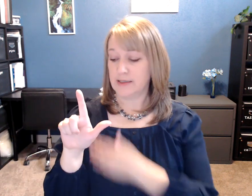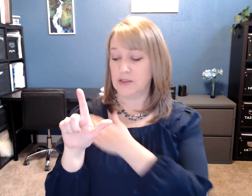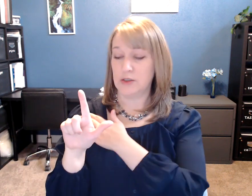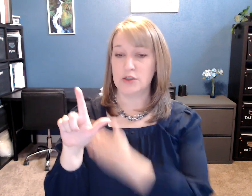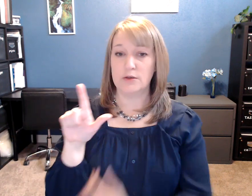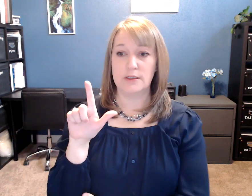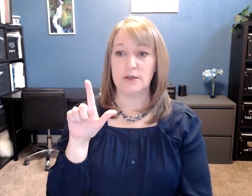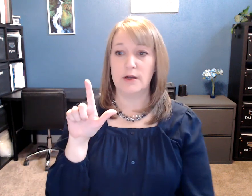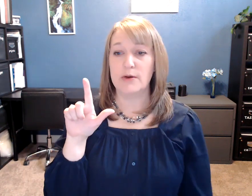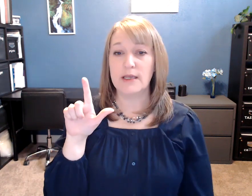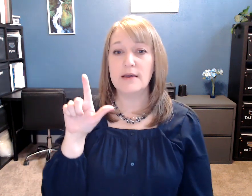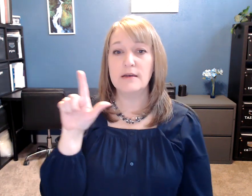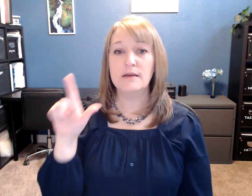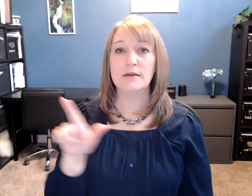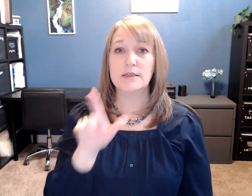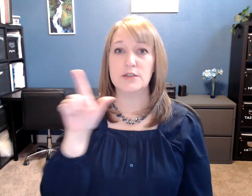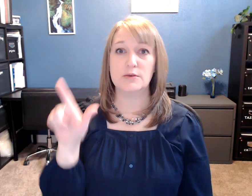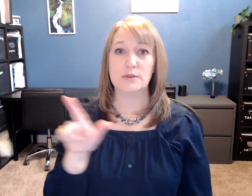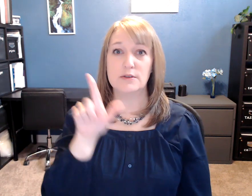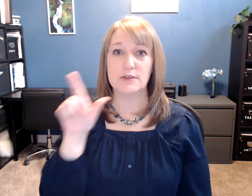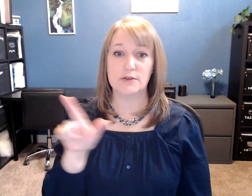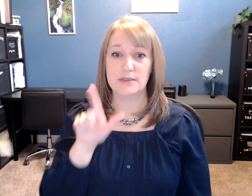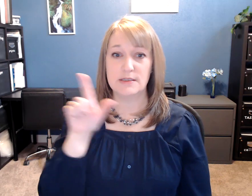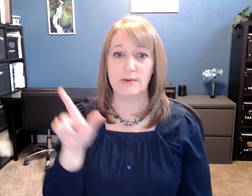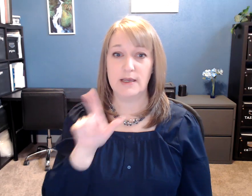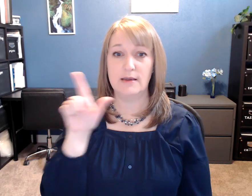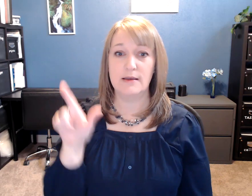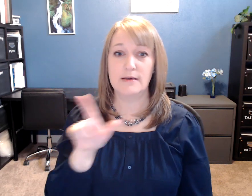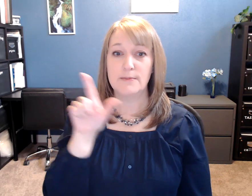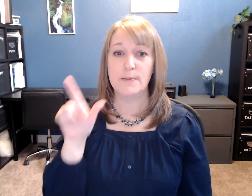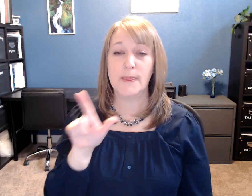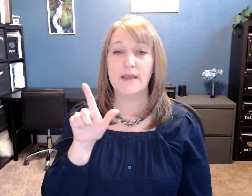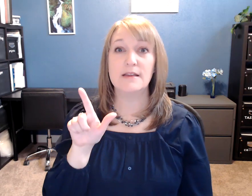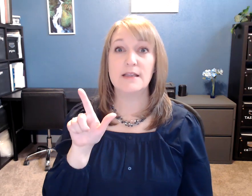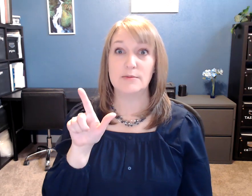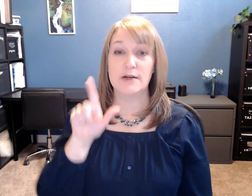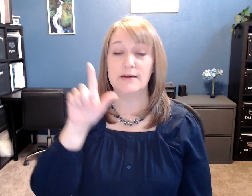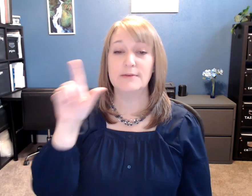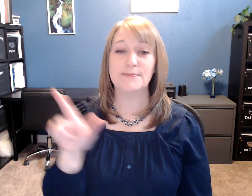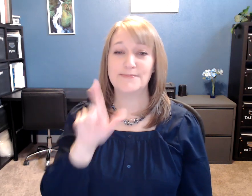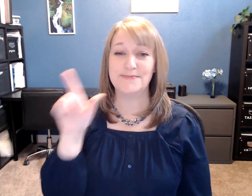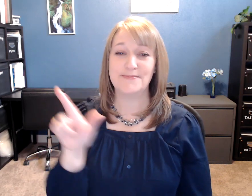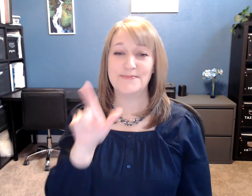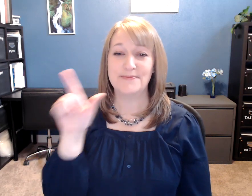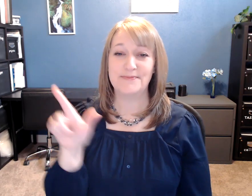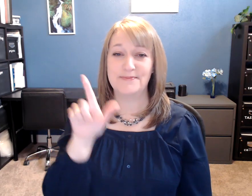Relax your shoulder and your elbow again. Do little circles this way. Library.